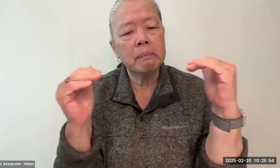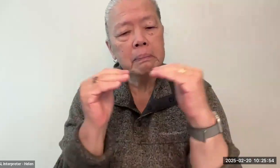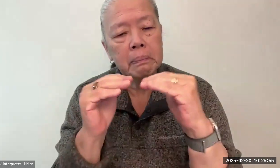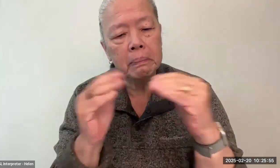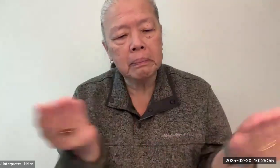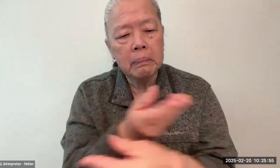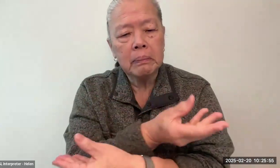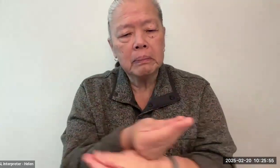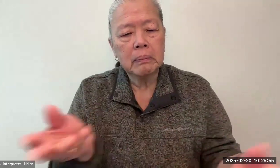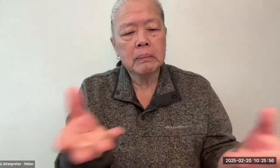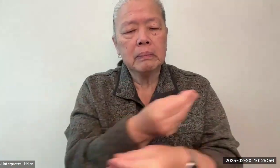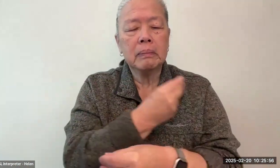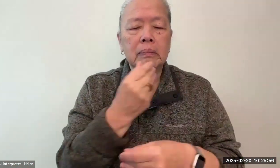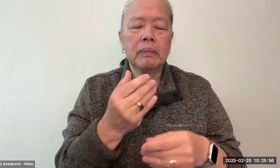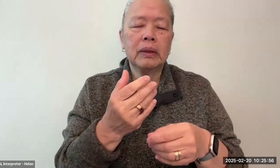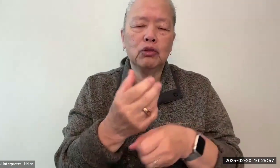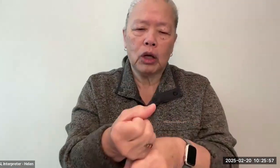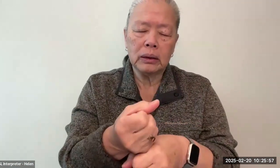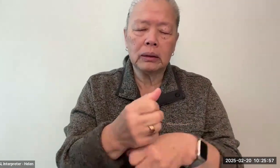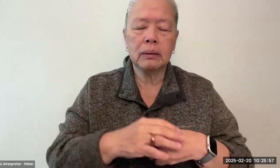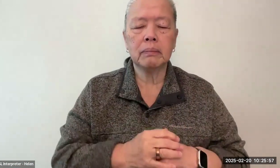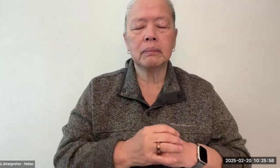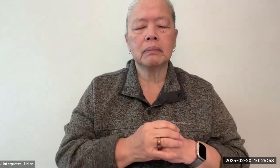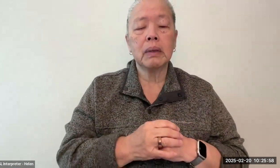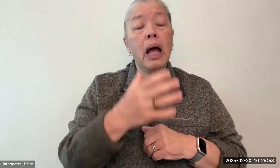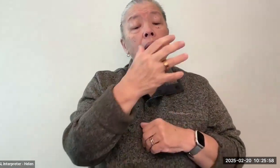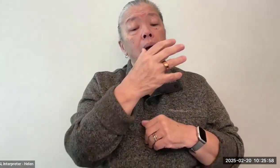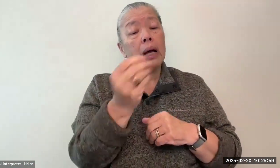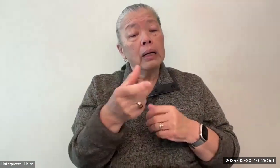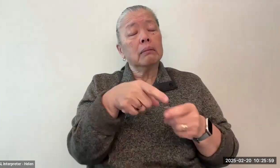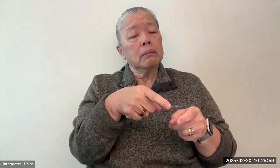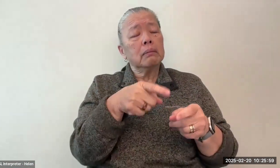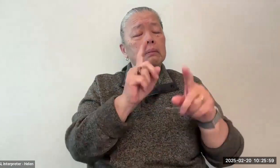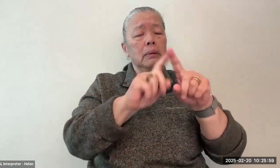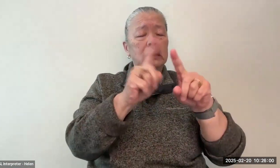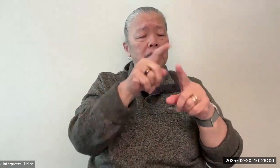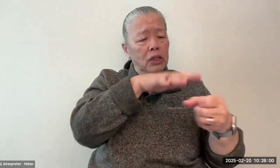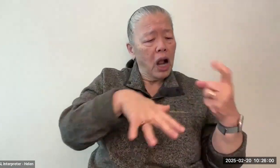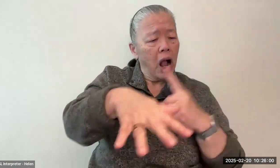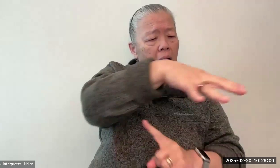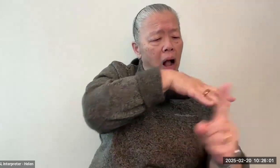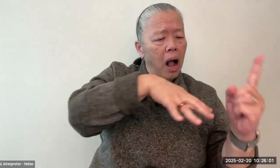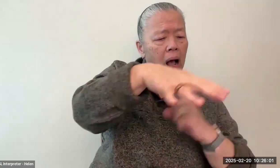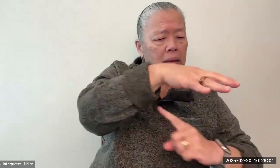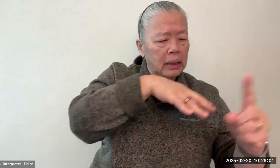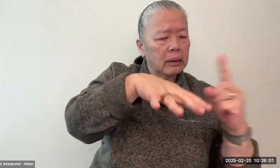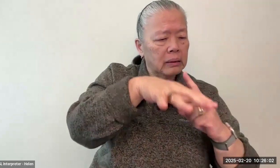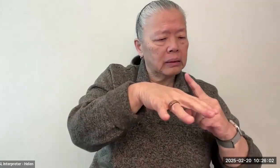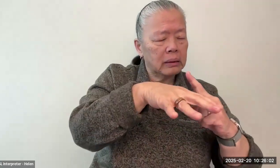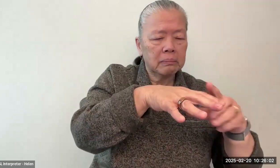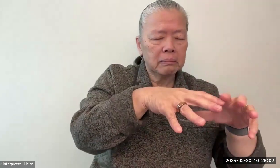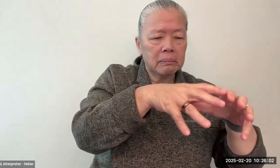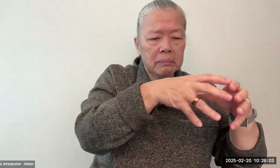Regionalization emphasizes the adaptation of the church to the various contexts in which it operates, but regionalization is not